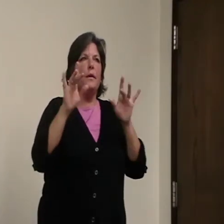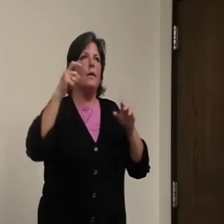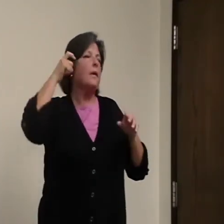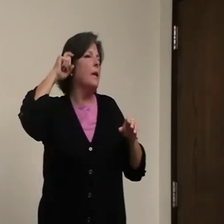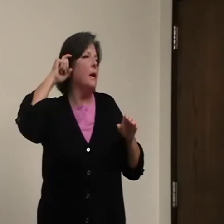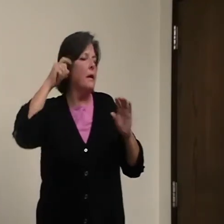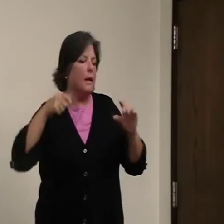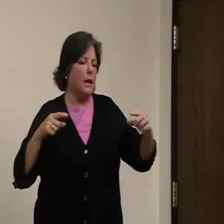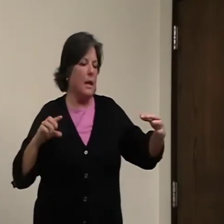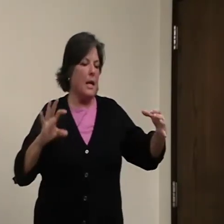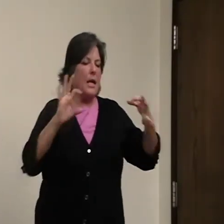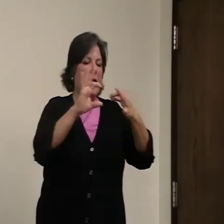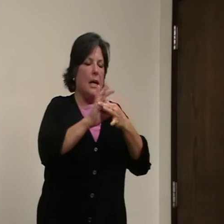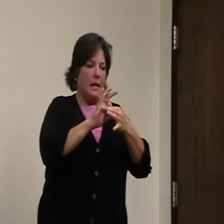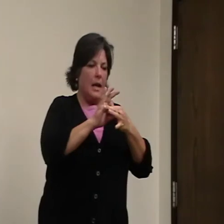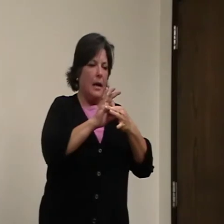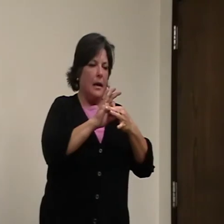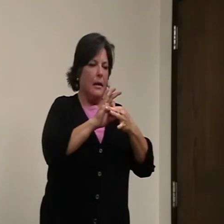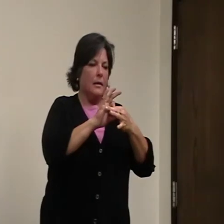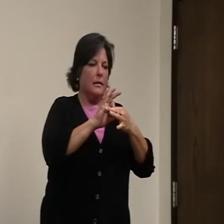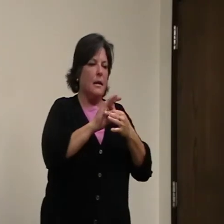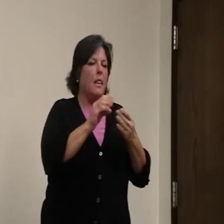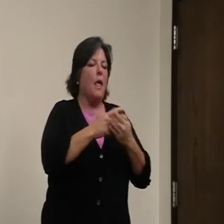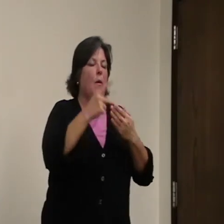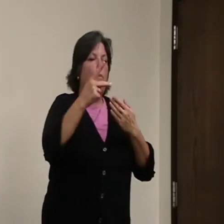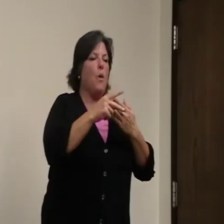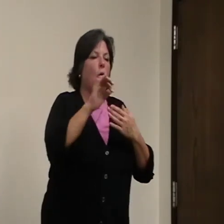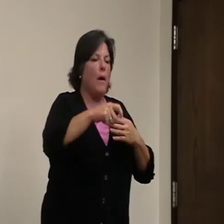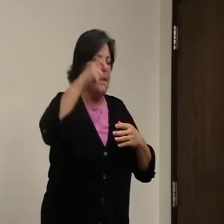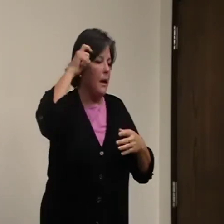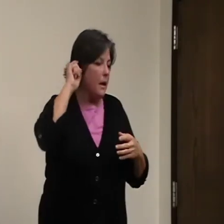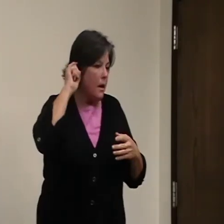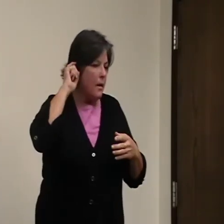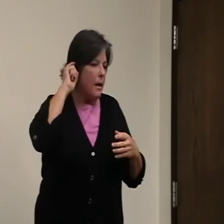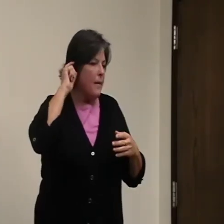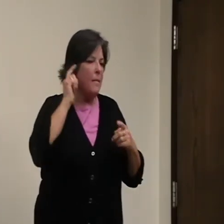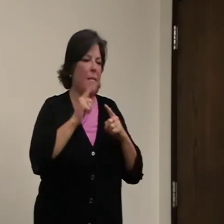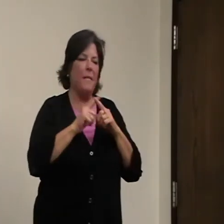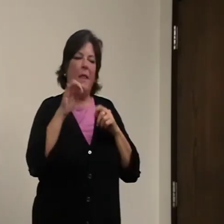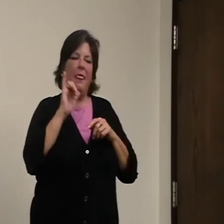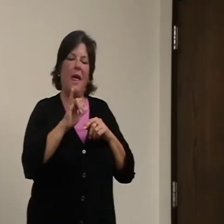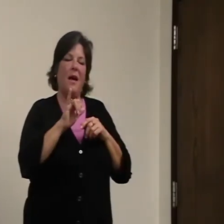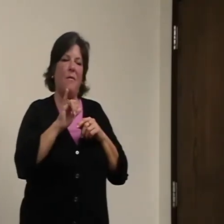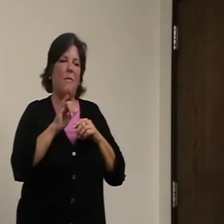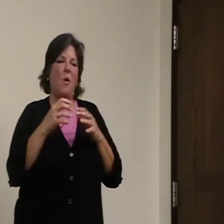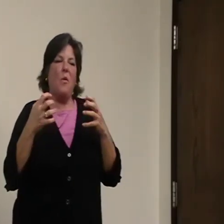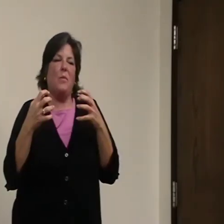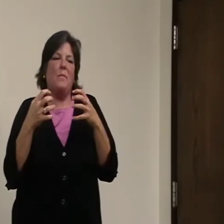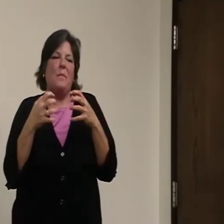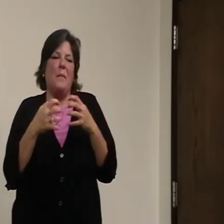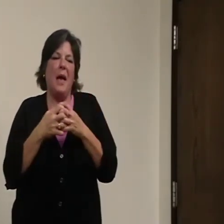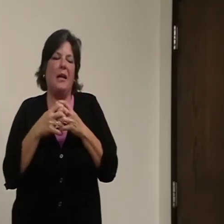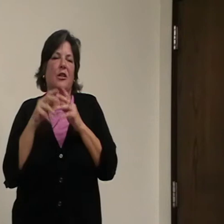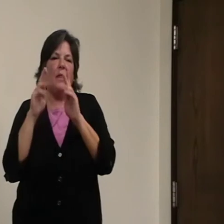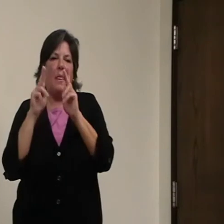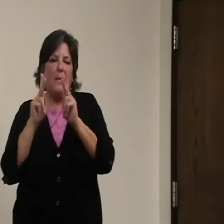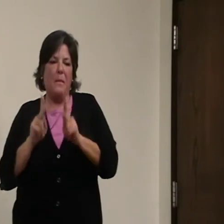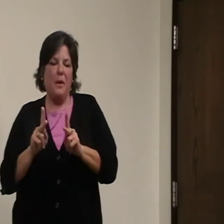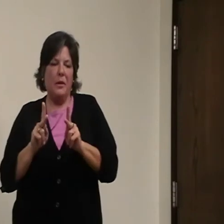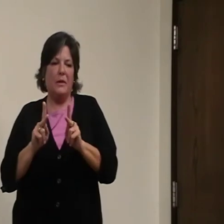what's happening when it's in the person's ear. So we precisely fit the hearing aid while it's in the person's ear,